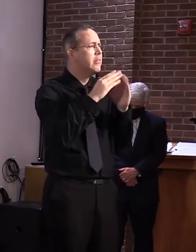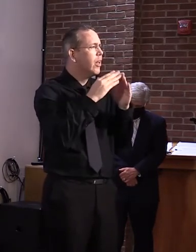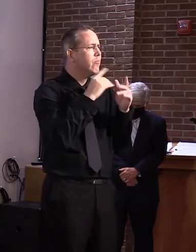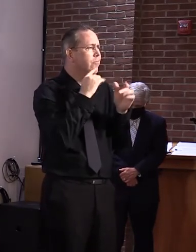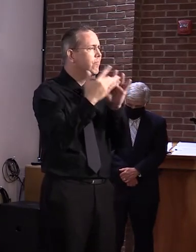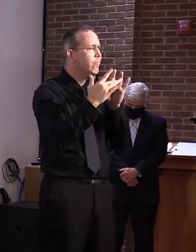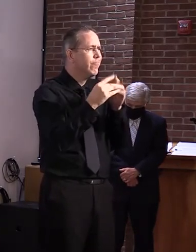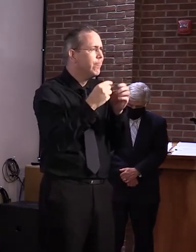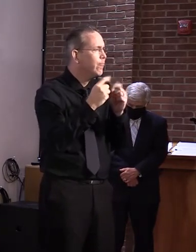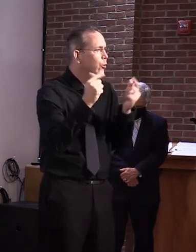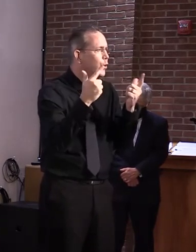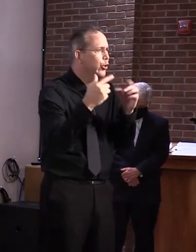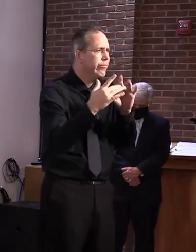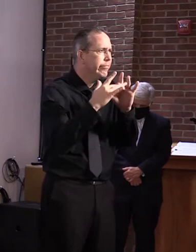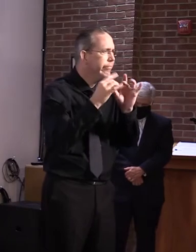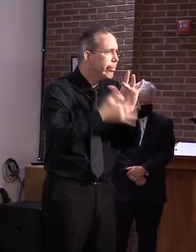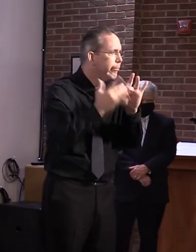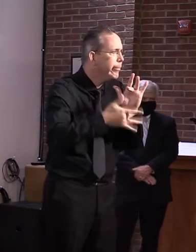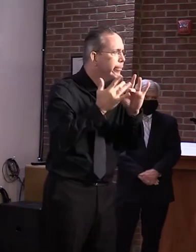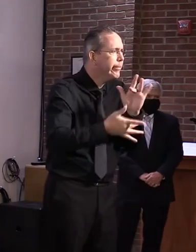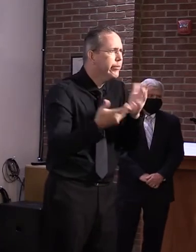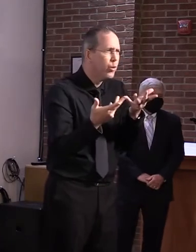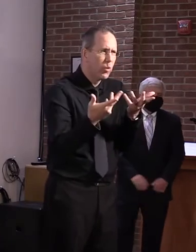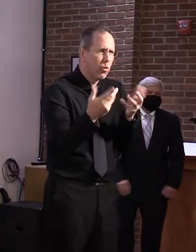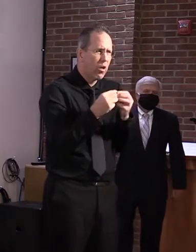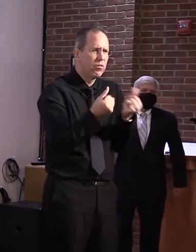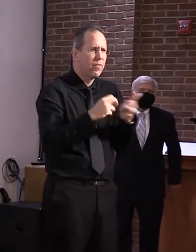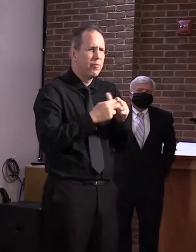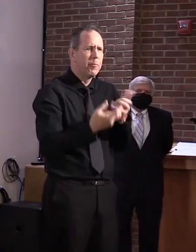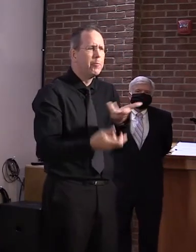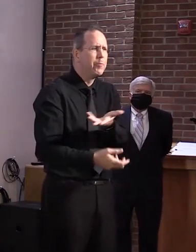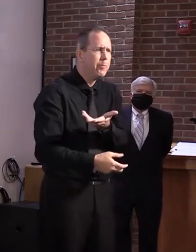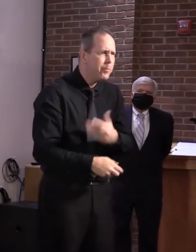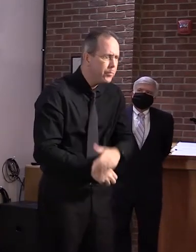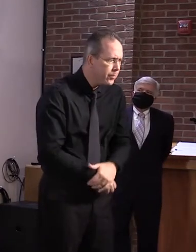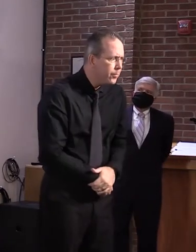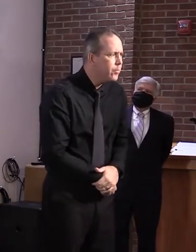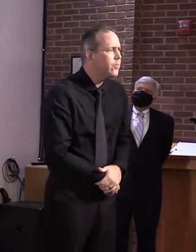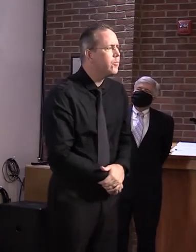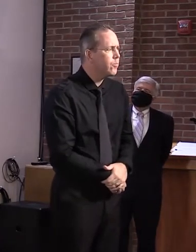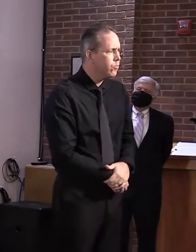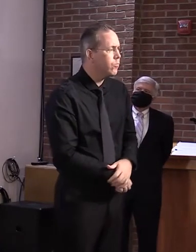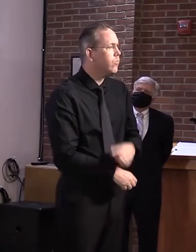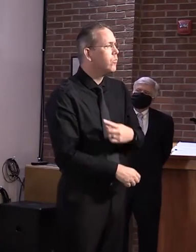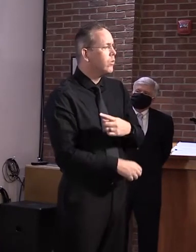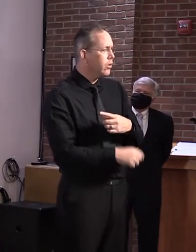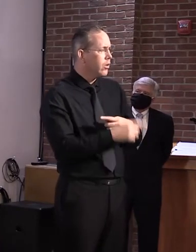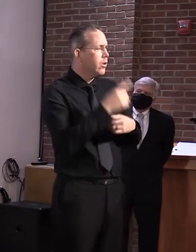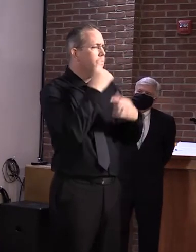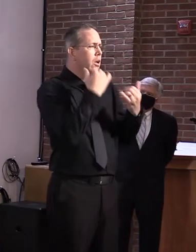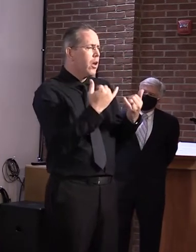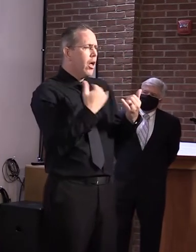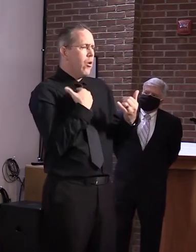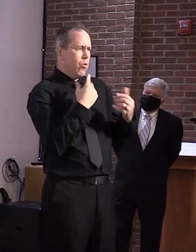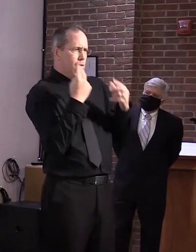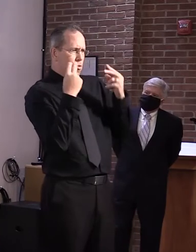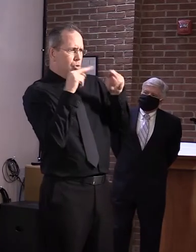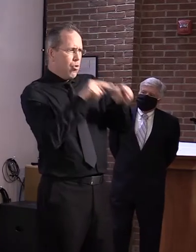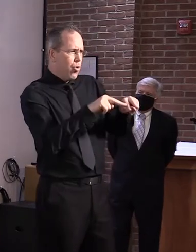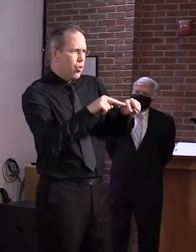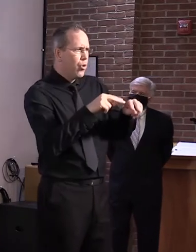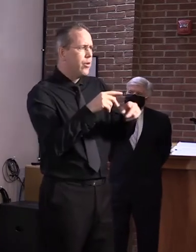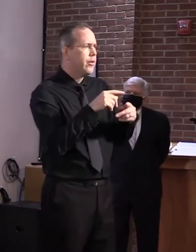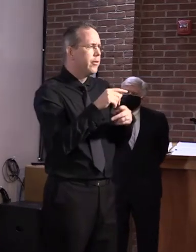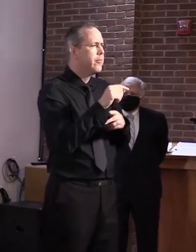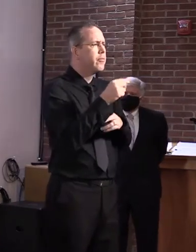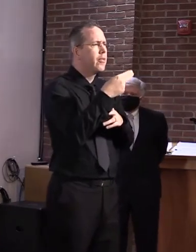consists of looking at the regulatory statutory authority to do that. I do expect to provide some guidance on that before the end of this